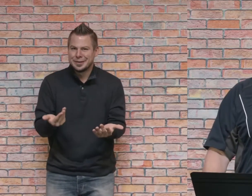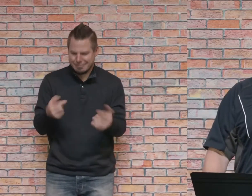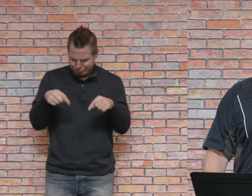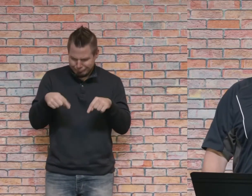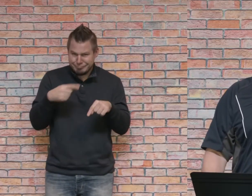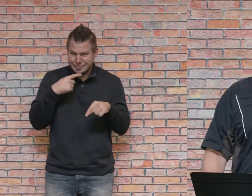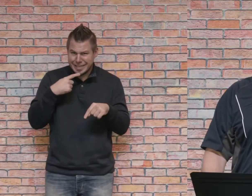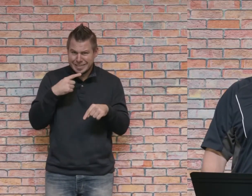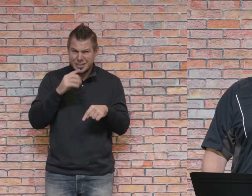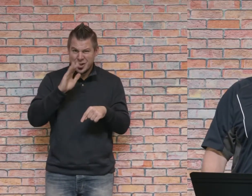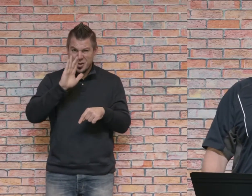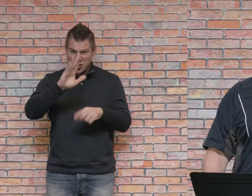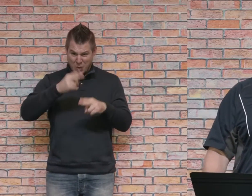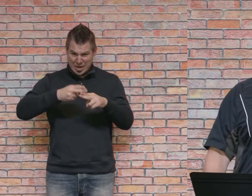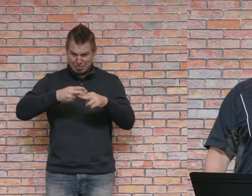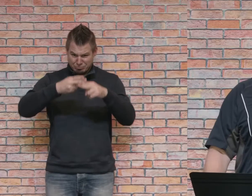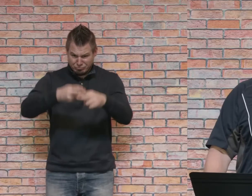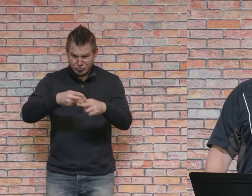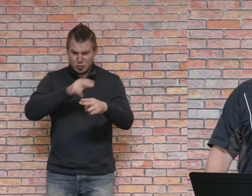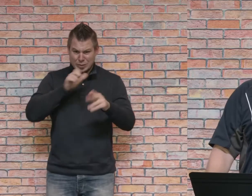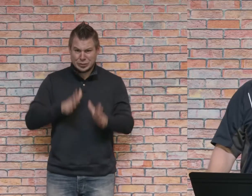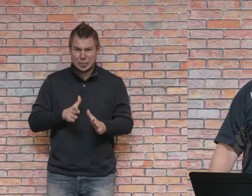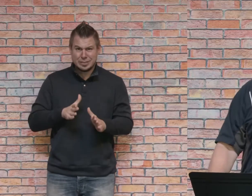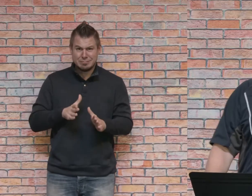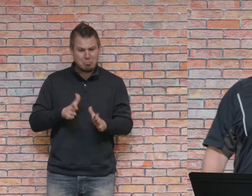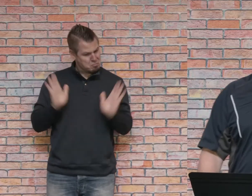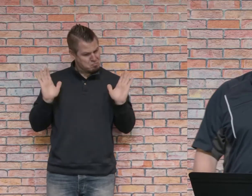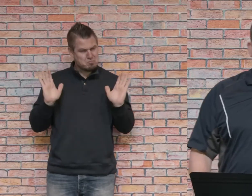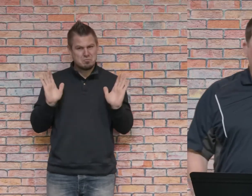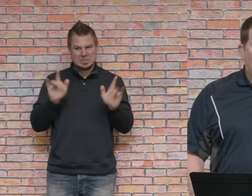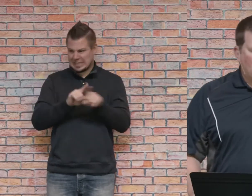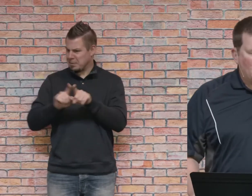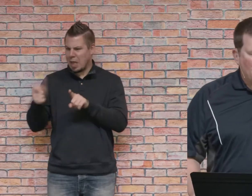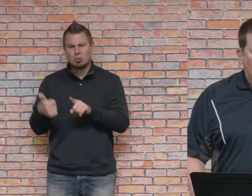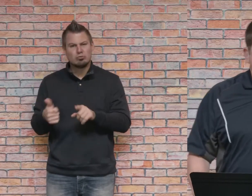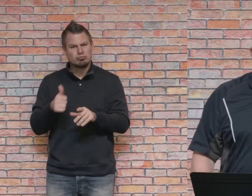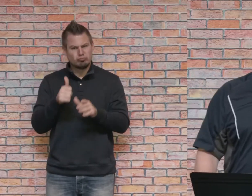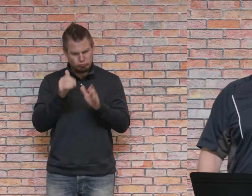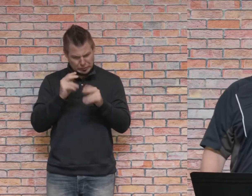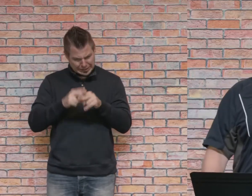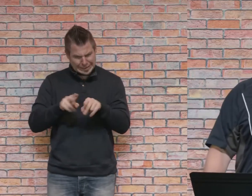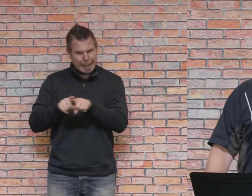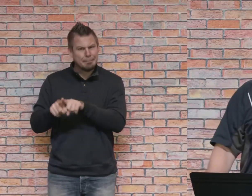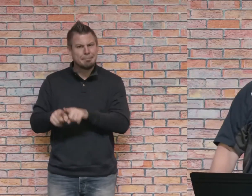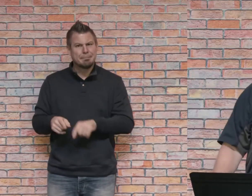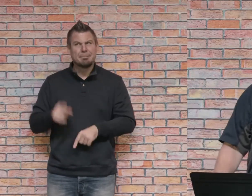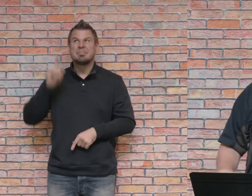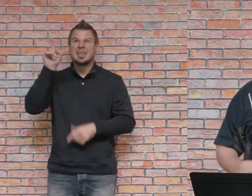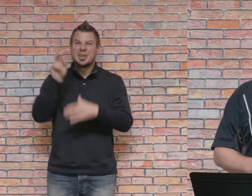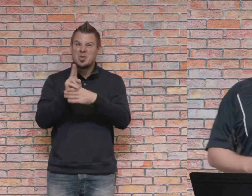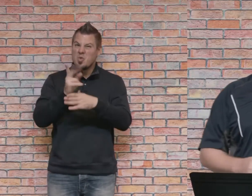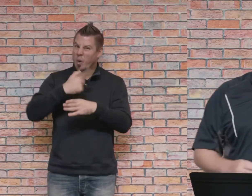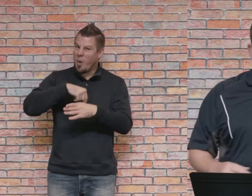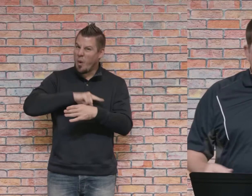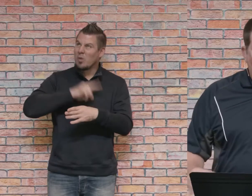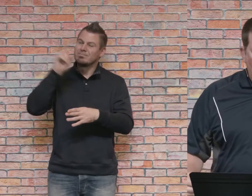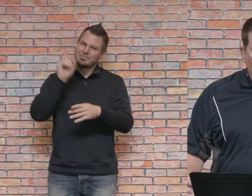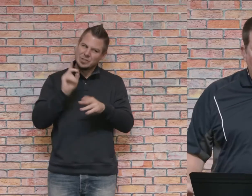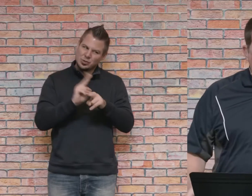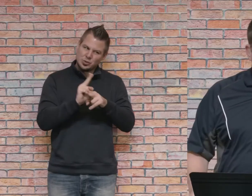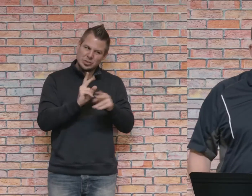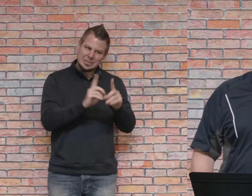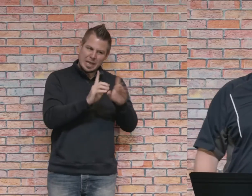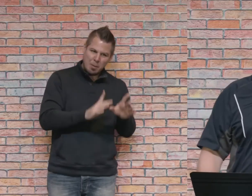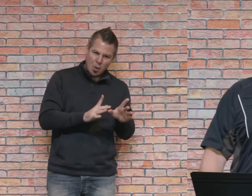the name Christian as anyone. God is building a home. He's using us all. He used the apostles and the